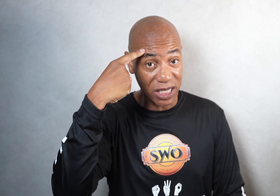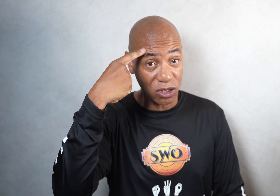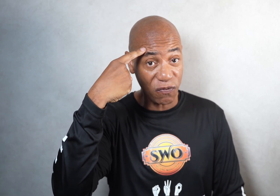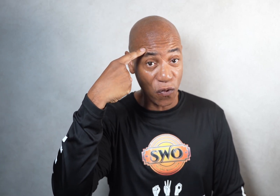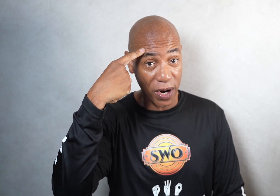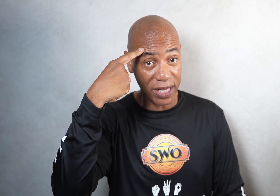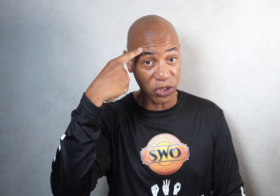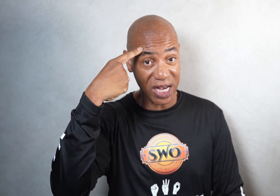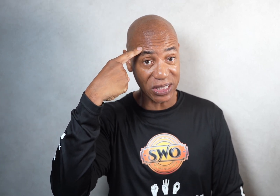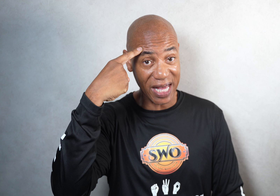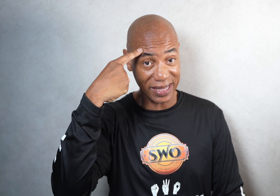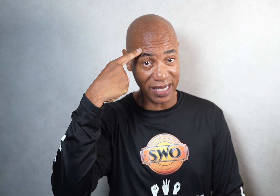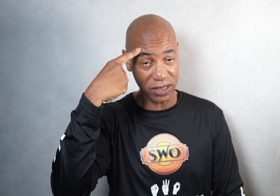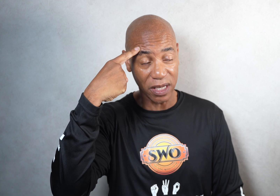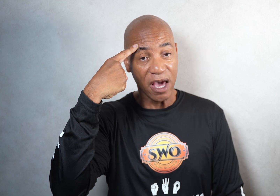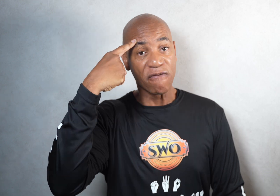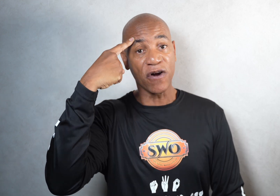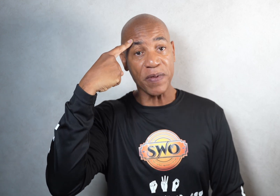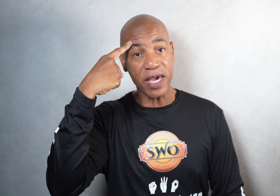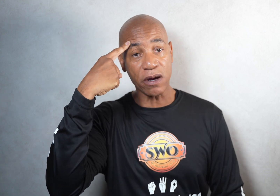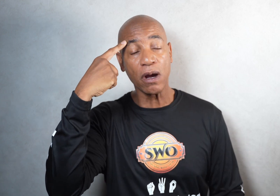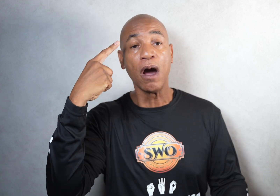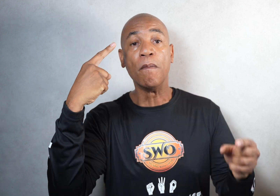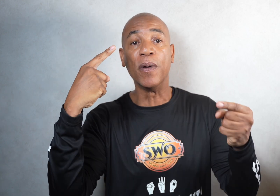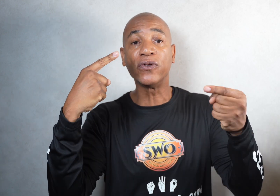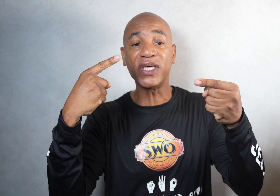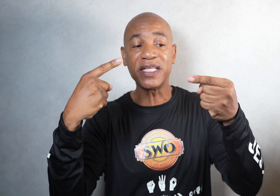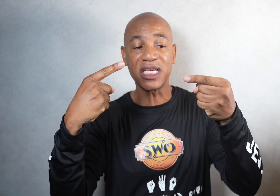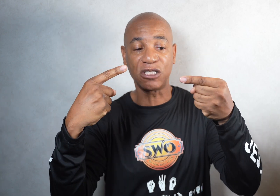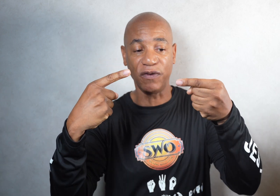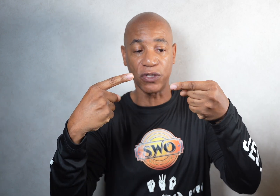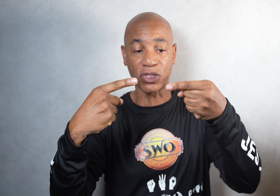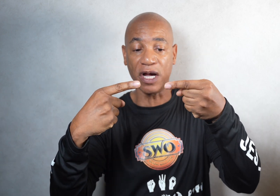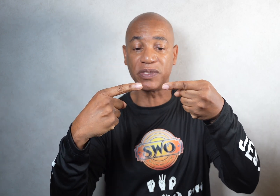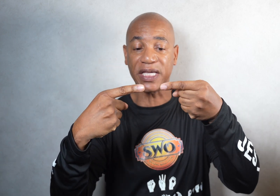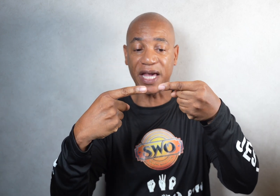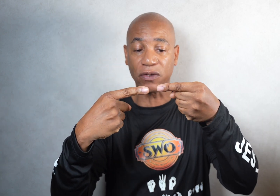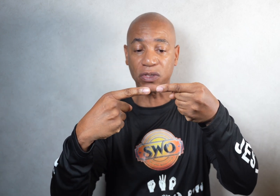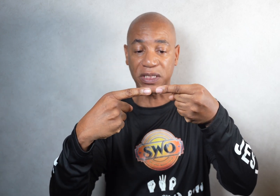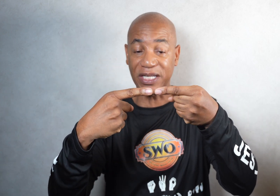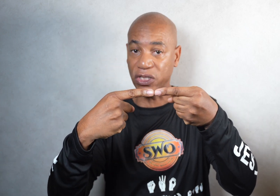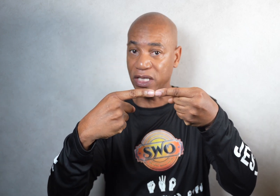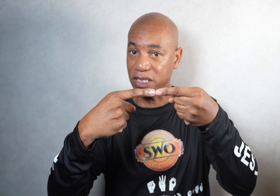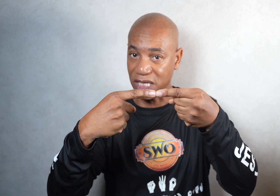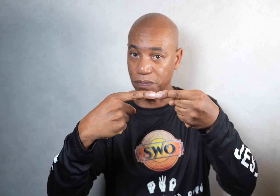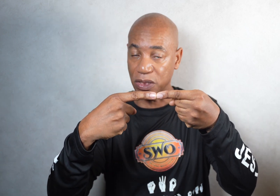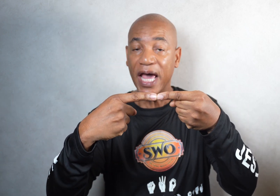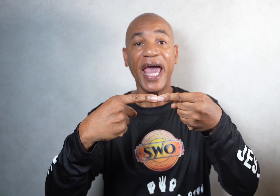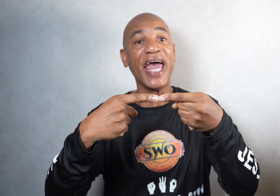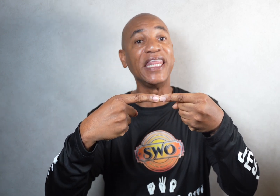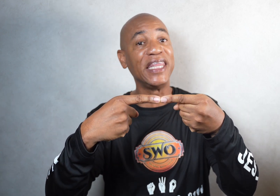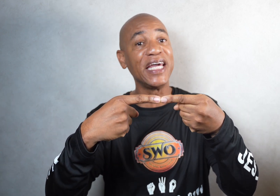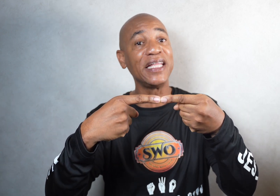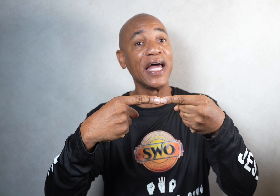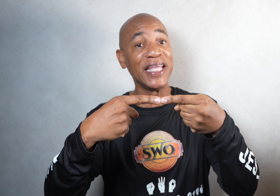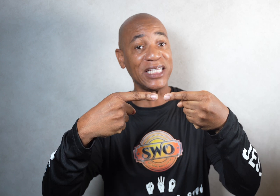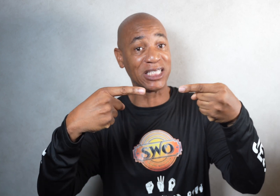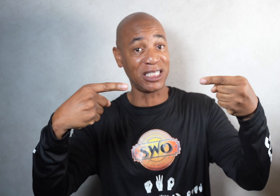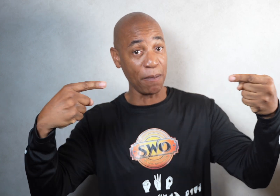the forehead just like this. From here, both index fingers come together, touching at the tips, and then they